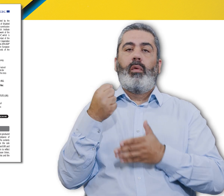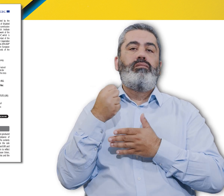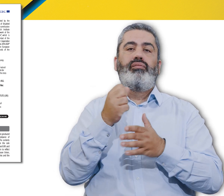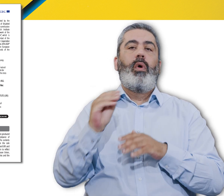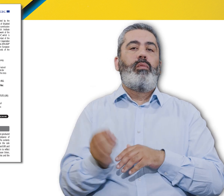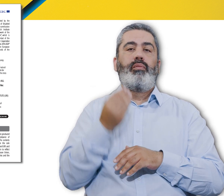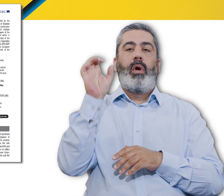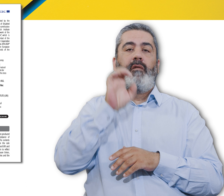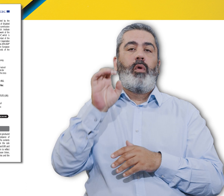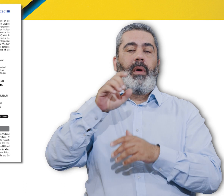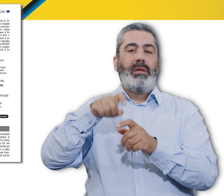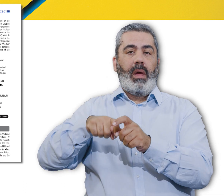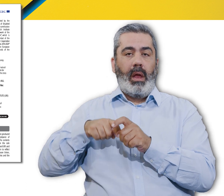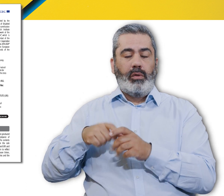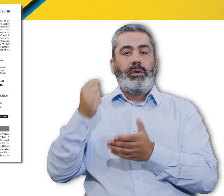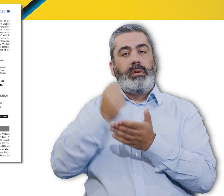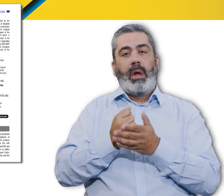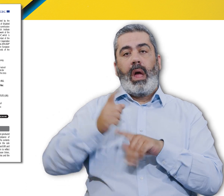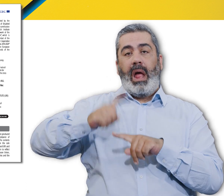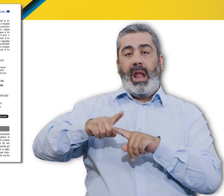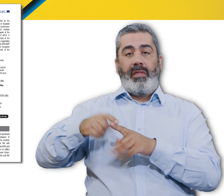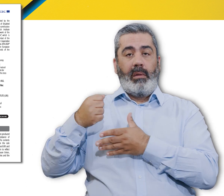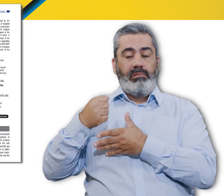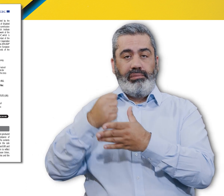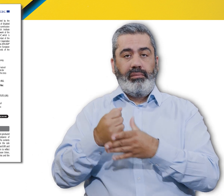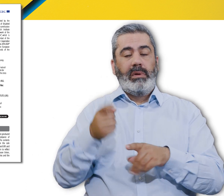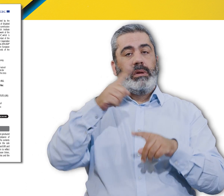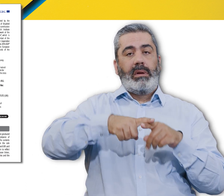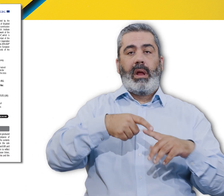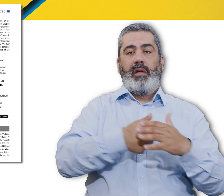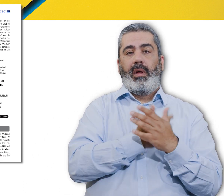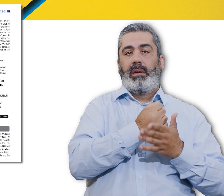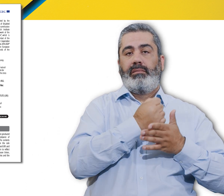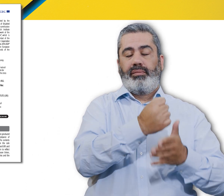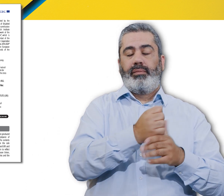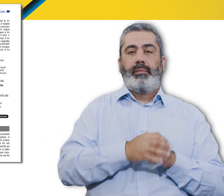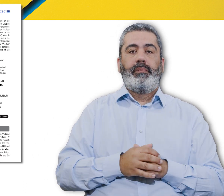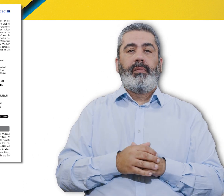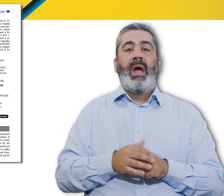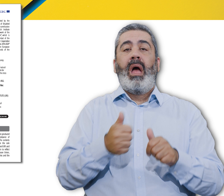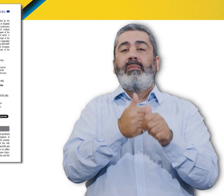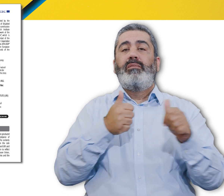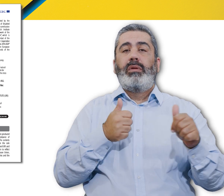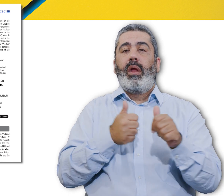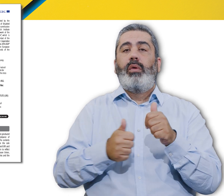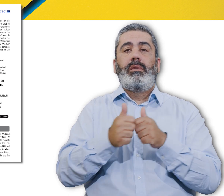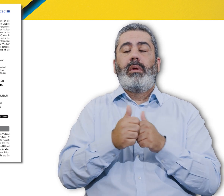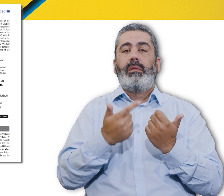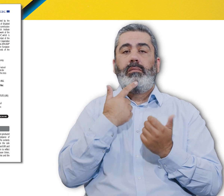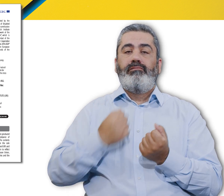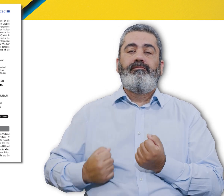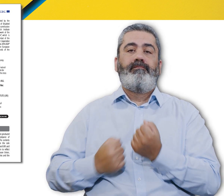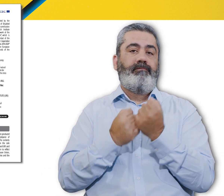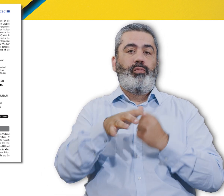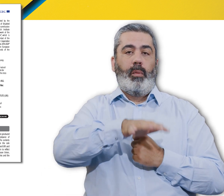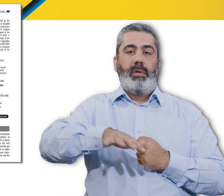2014-2020 and is co-funded by the European Union and national funds of the participating countries. Priority Access 2.